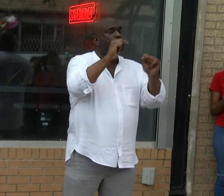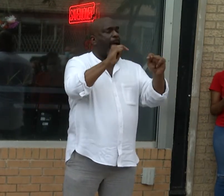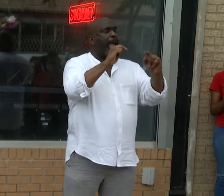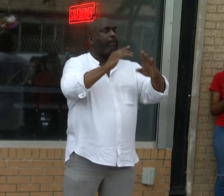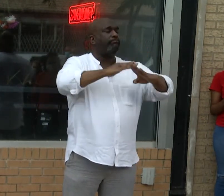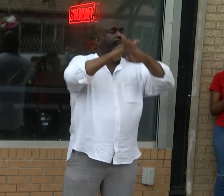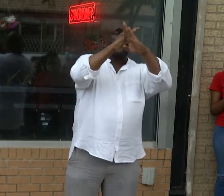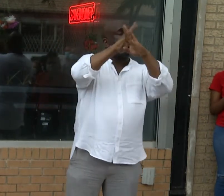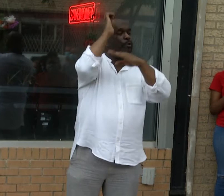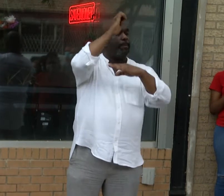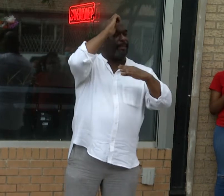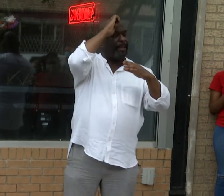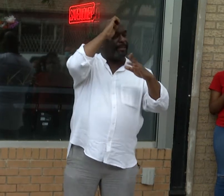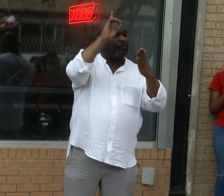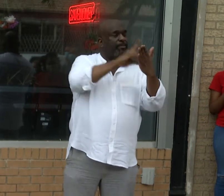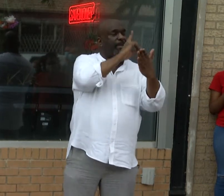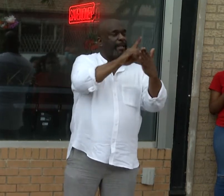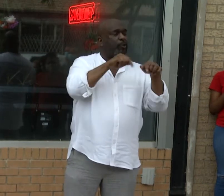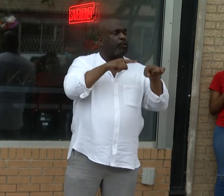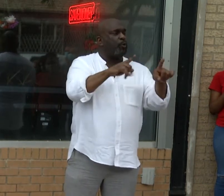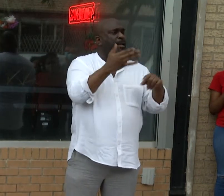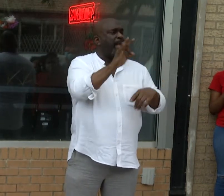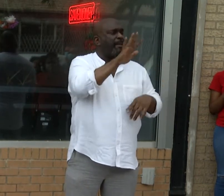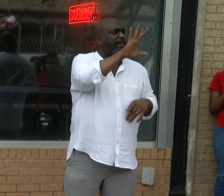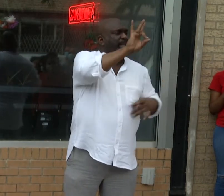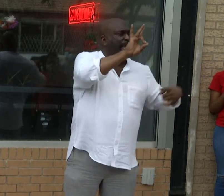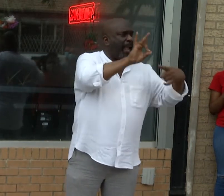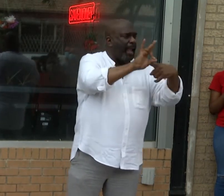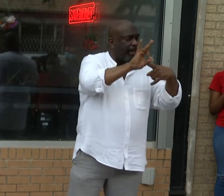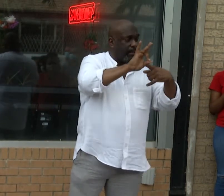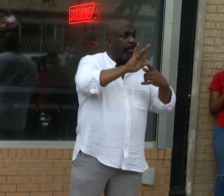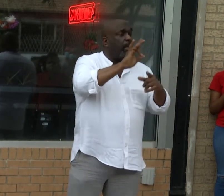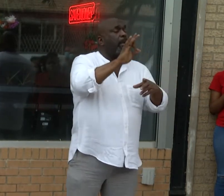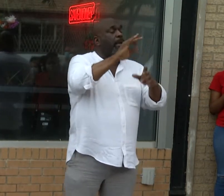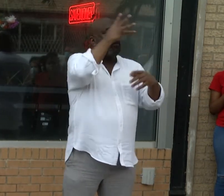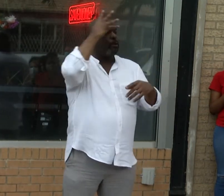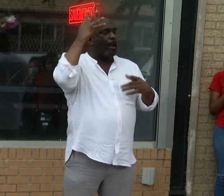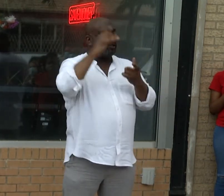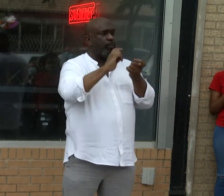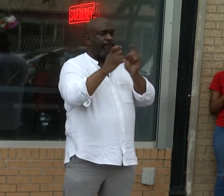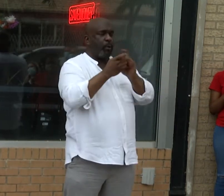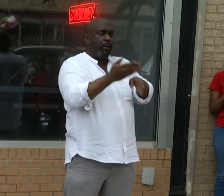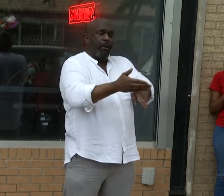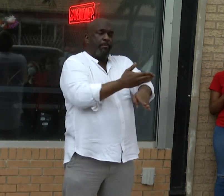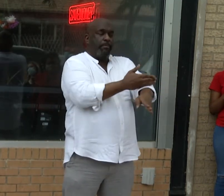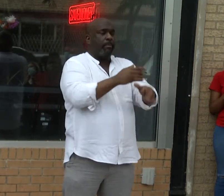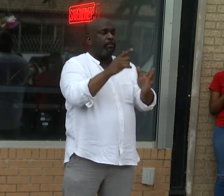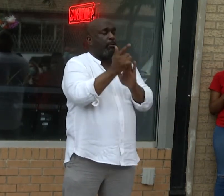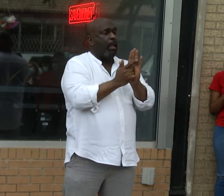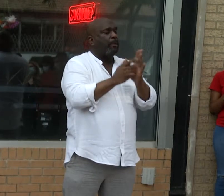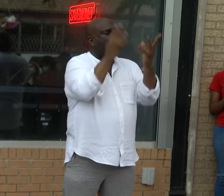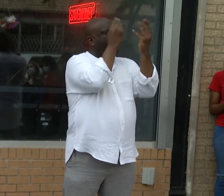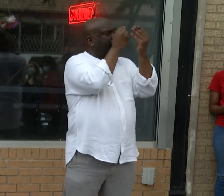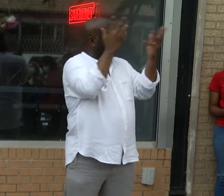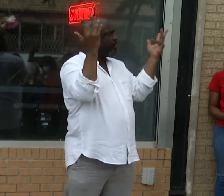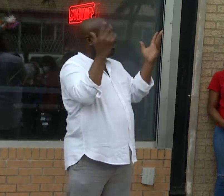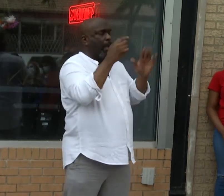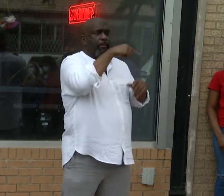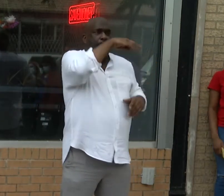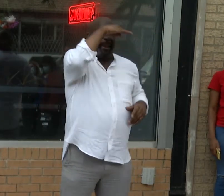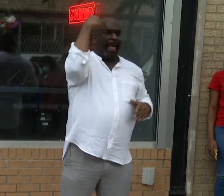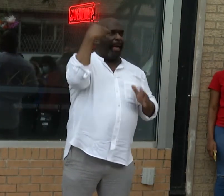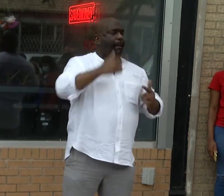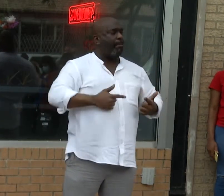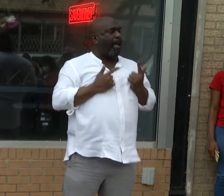the 1965 immigration reform. So I am standing here today to say black lives matter because